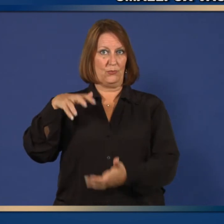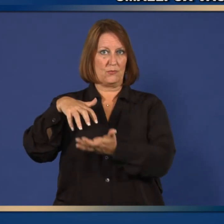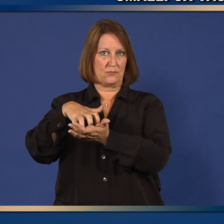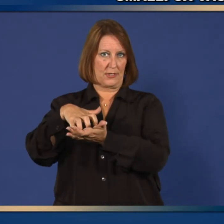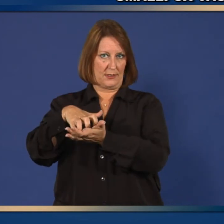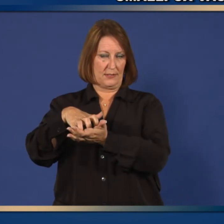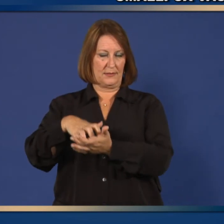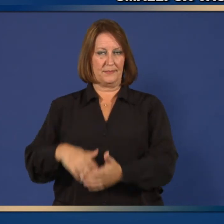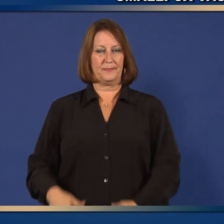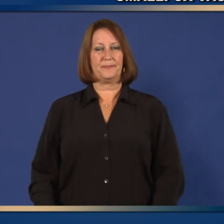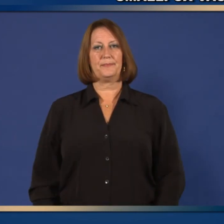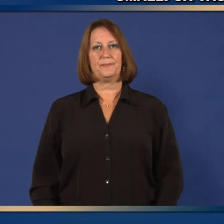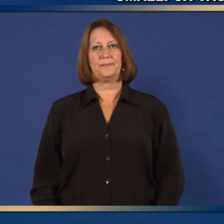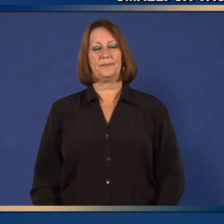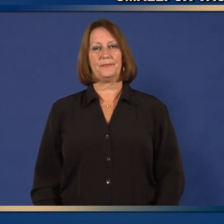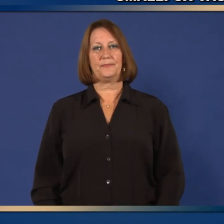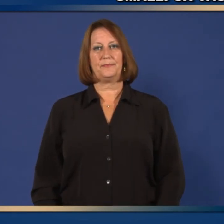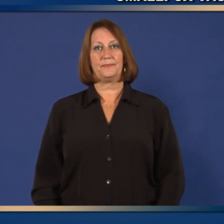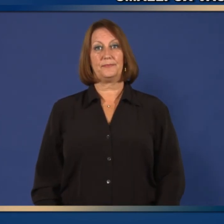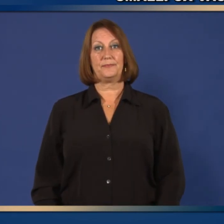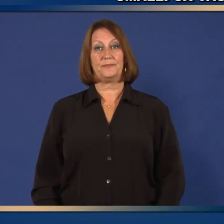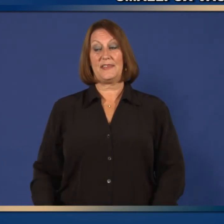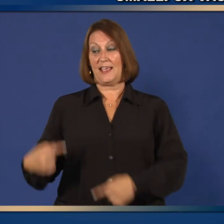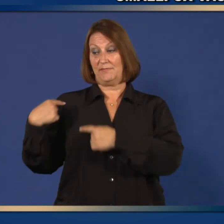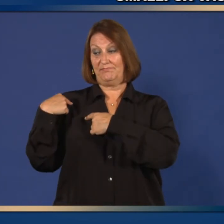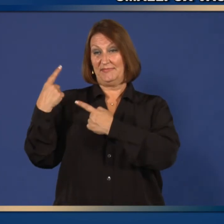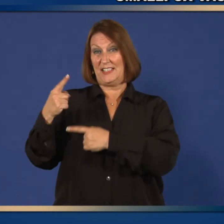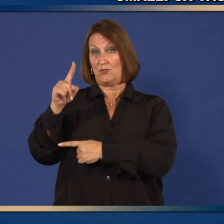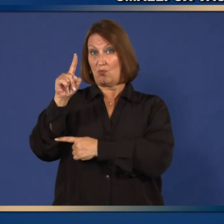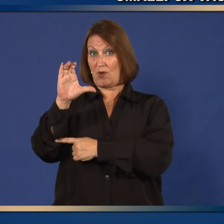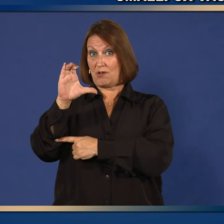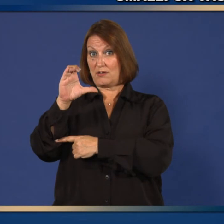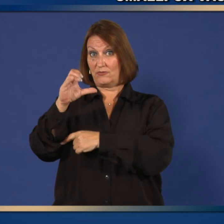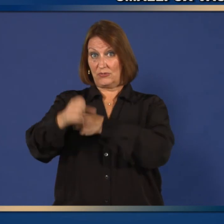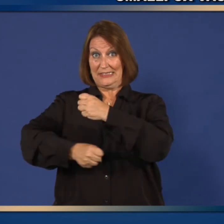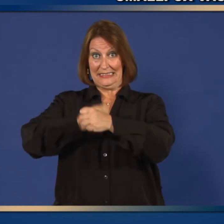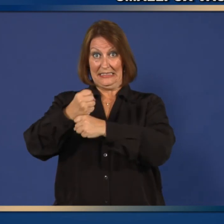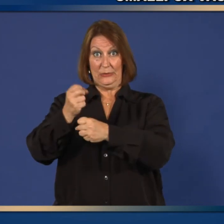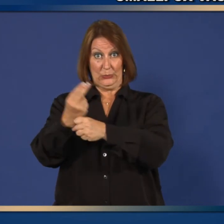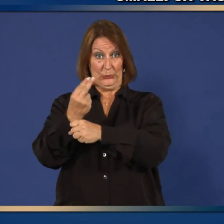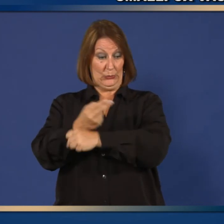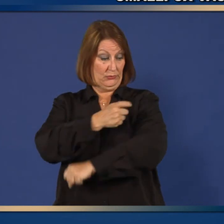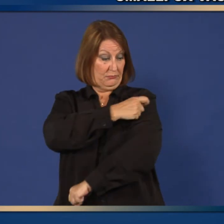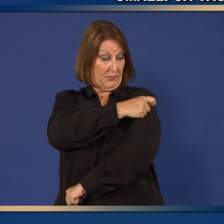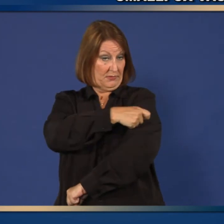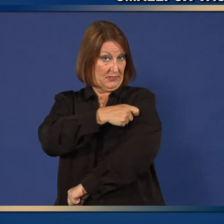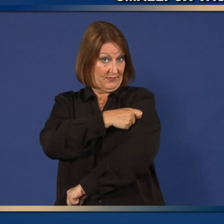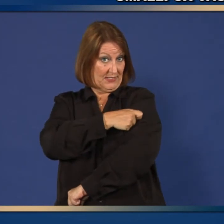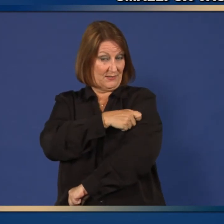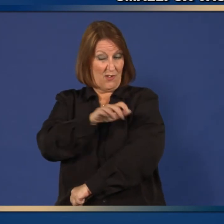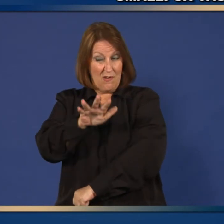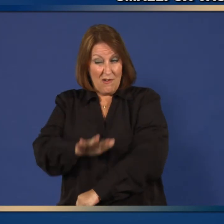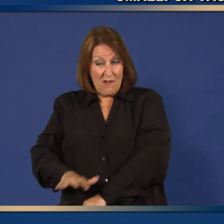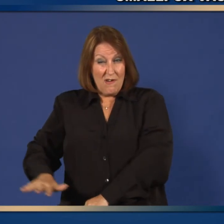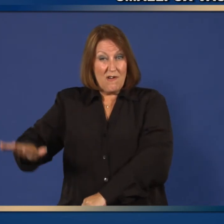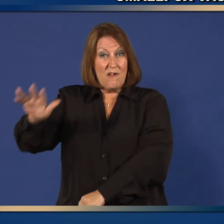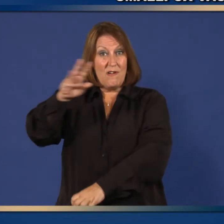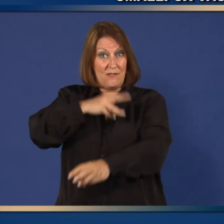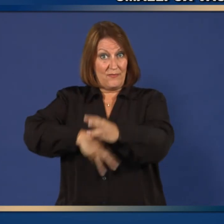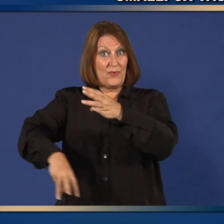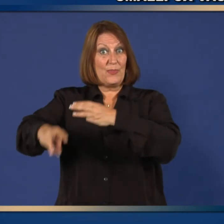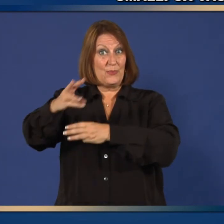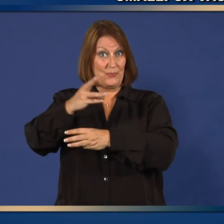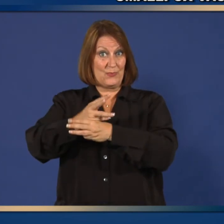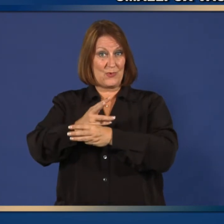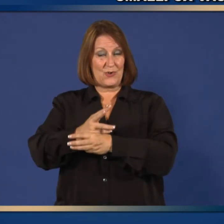Vaccinia virus infection in unborn child that can lead to premature delivery,